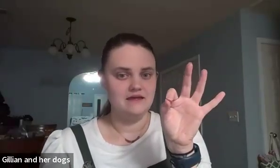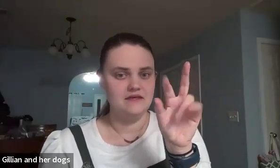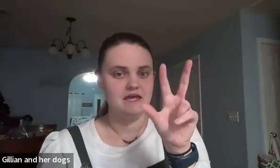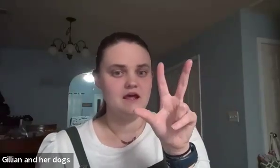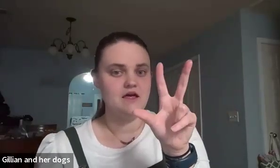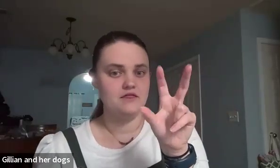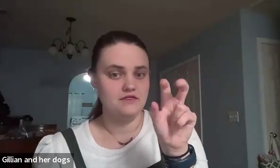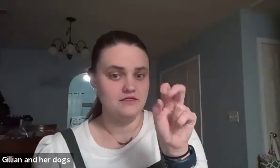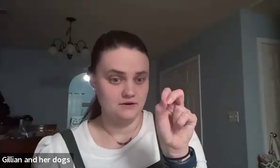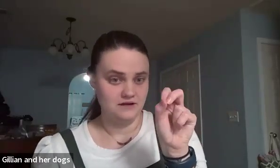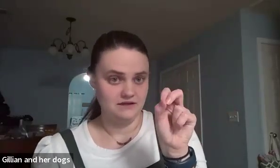and then 30.